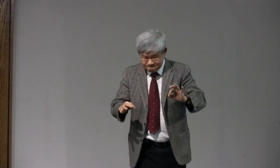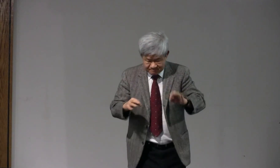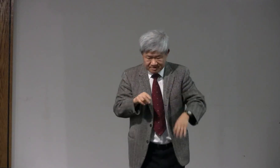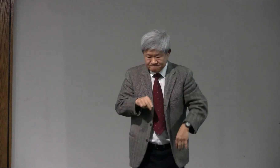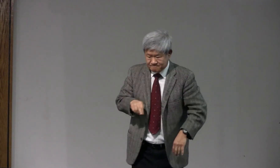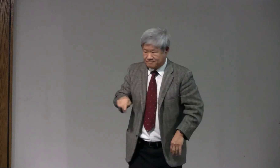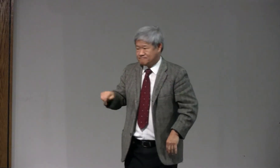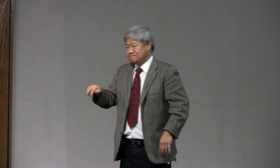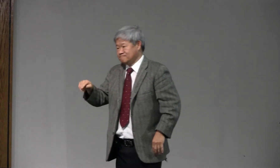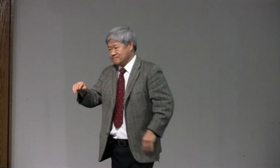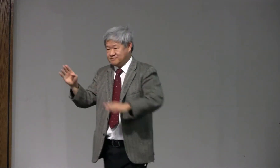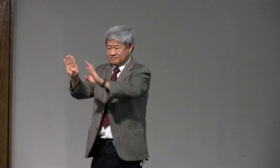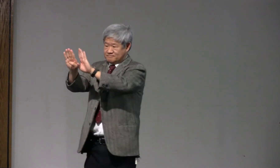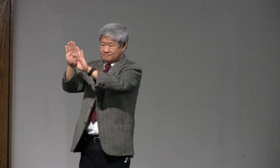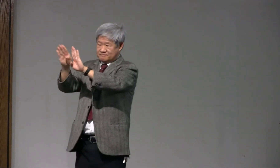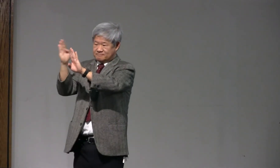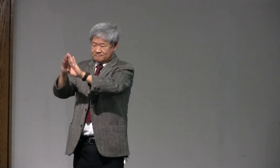Check and make sure everything's okay.